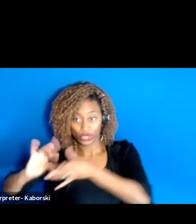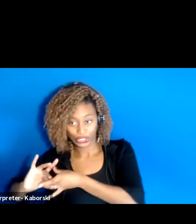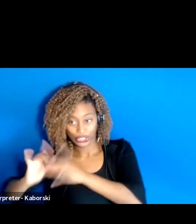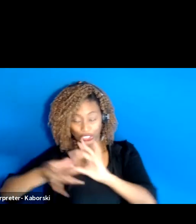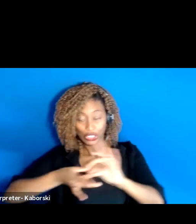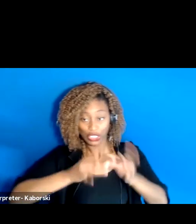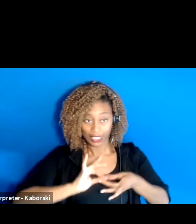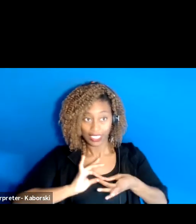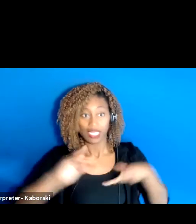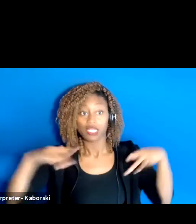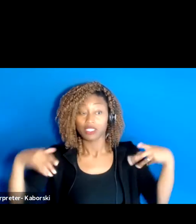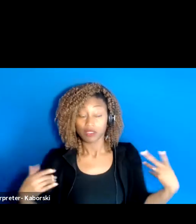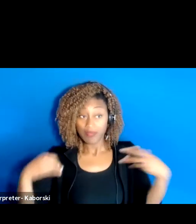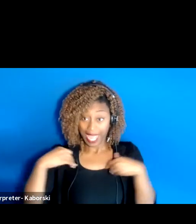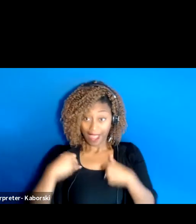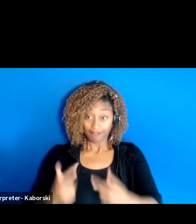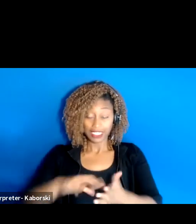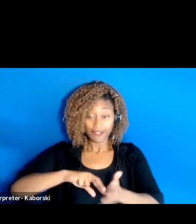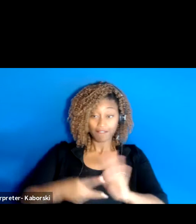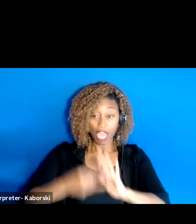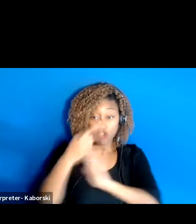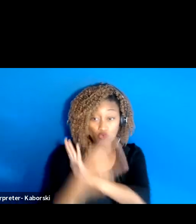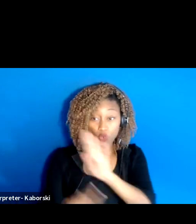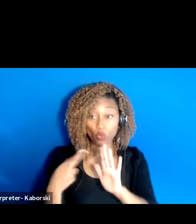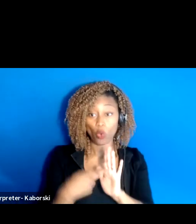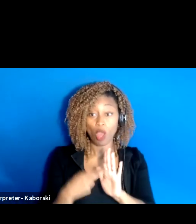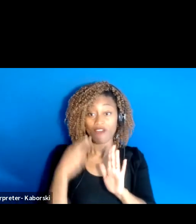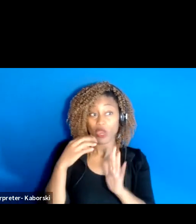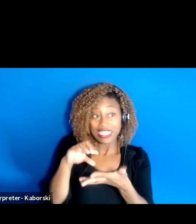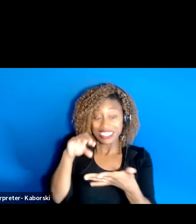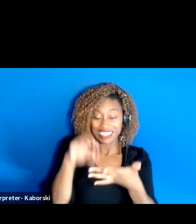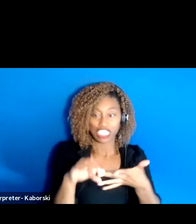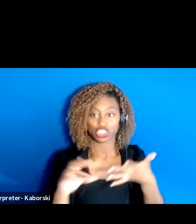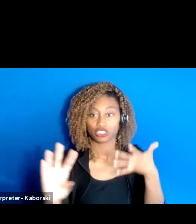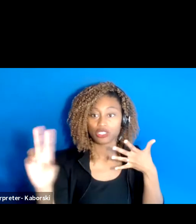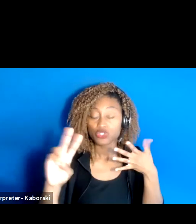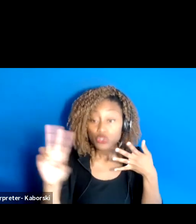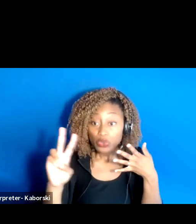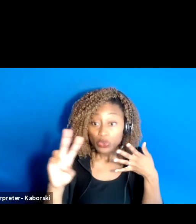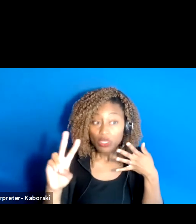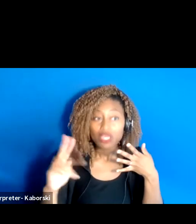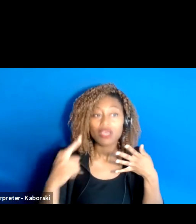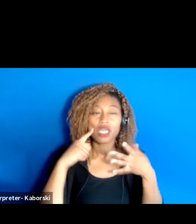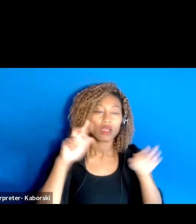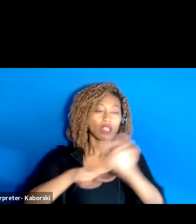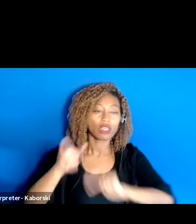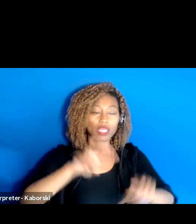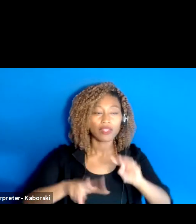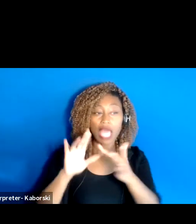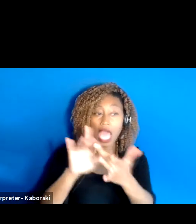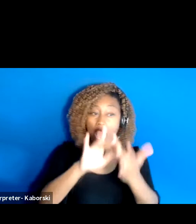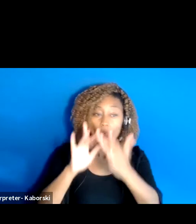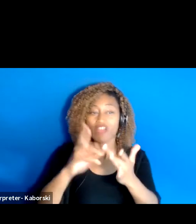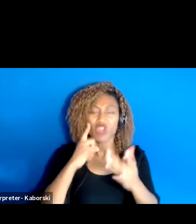Is there a defined role in section 2, which is looking at the outreach to